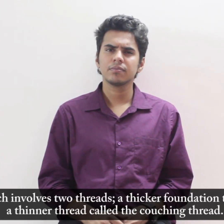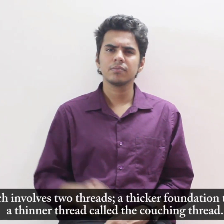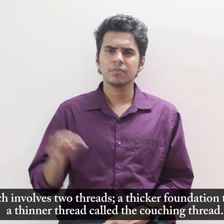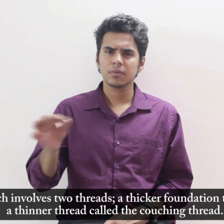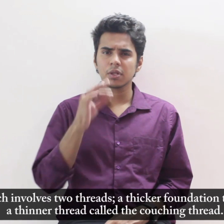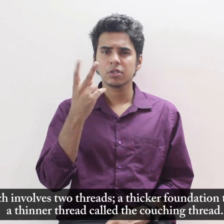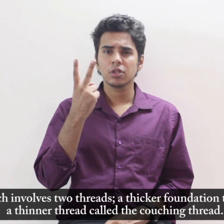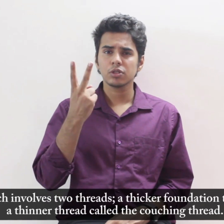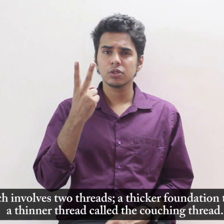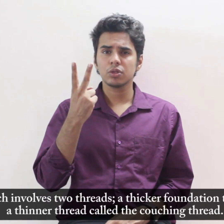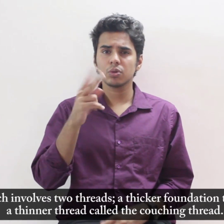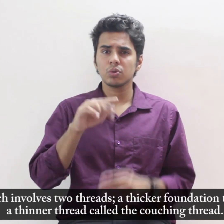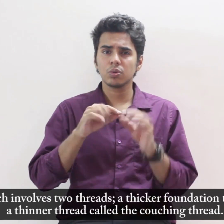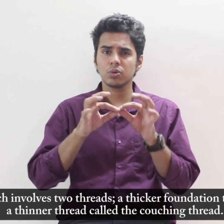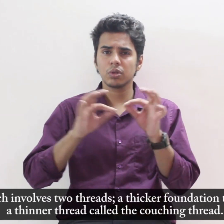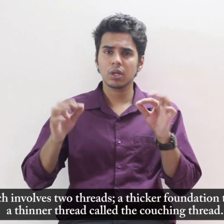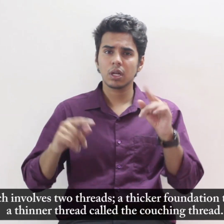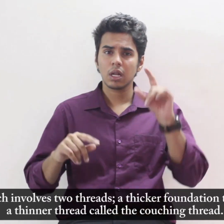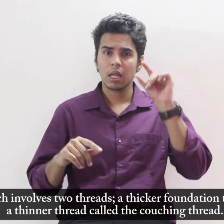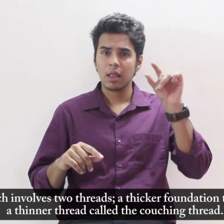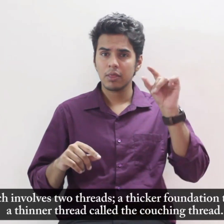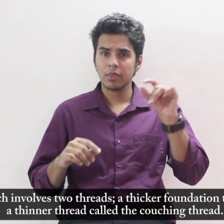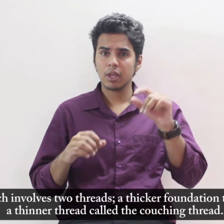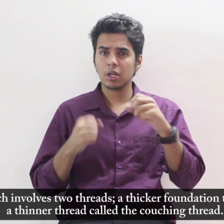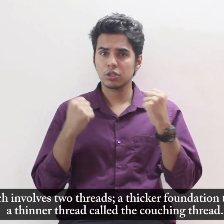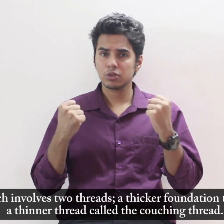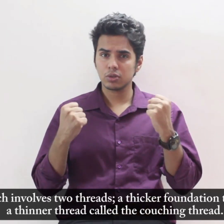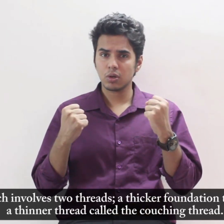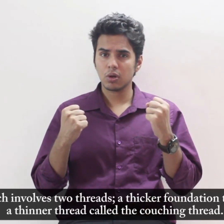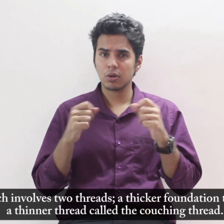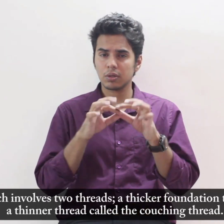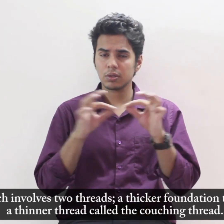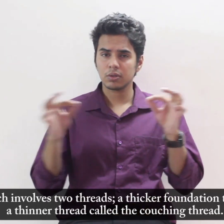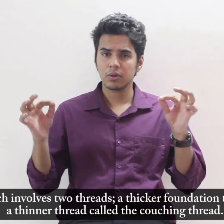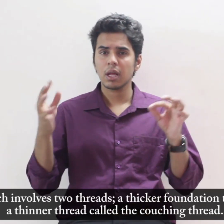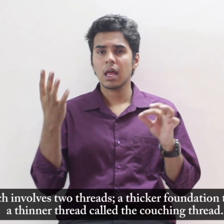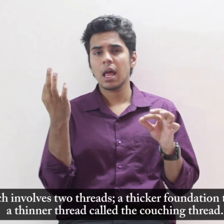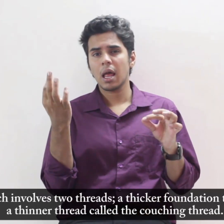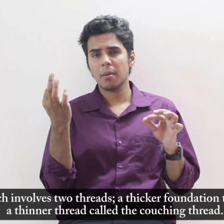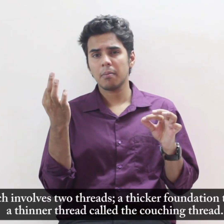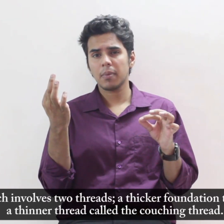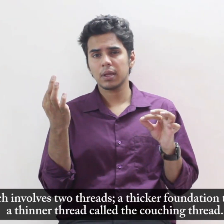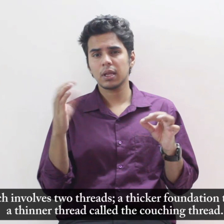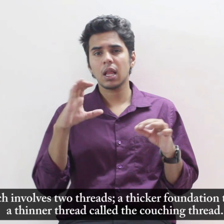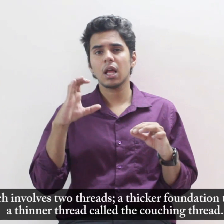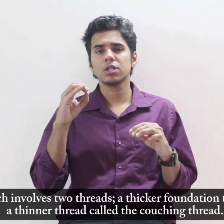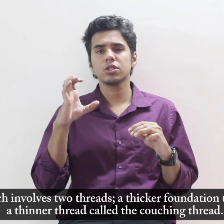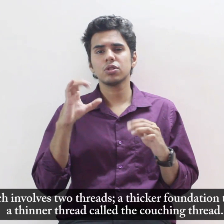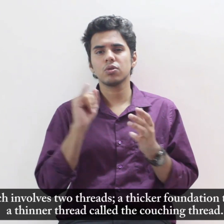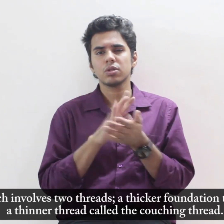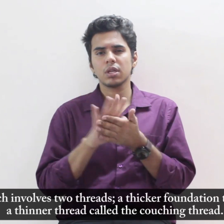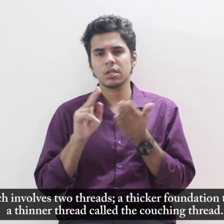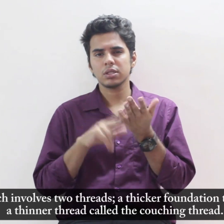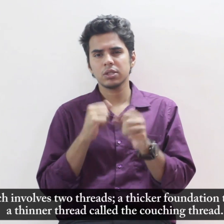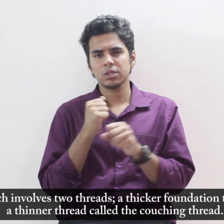This stitch involves two threads, a thicker foundation thread and the thinner thread called the couching thread.